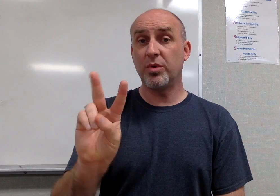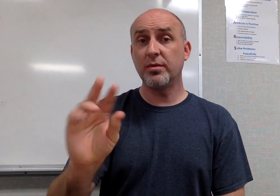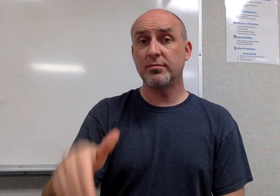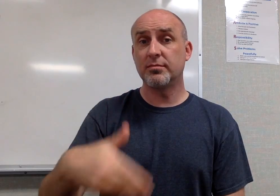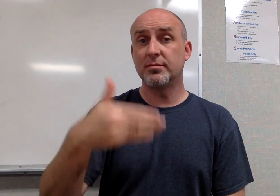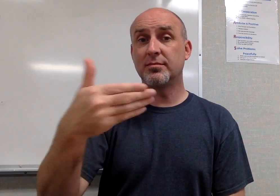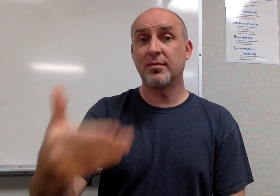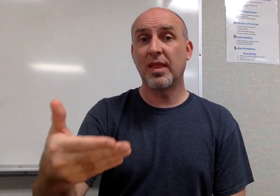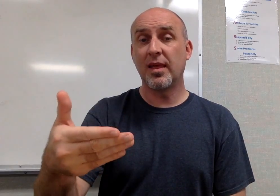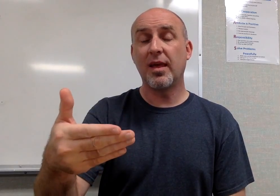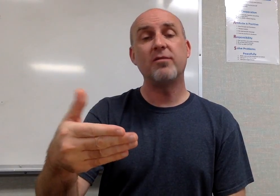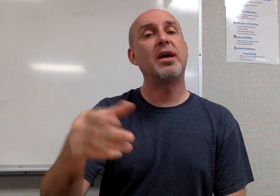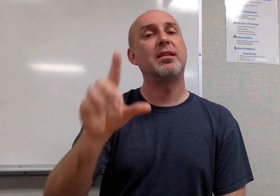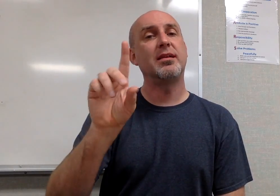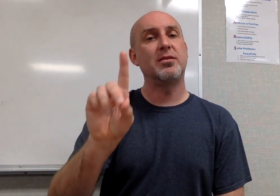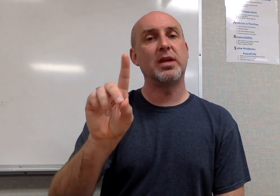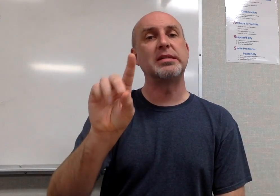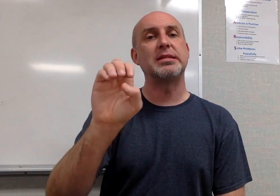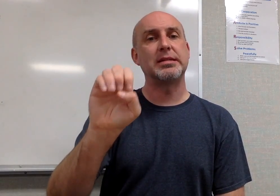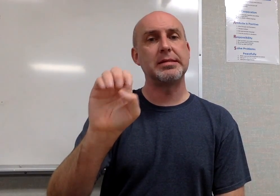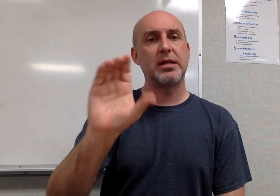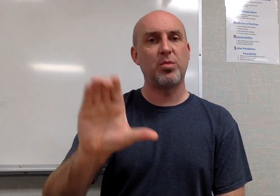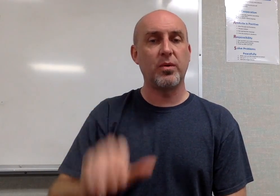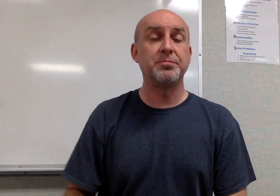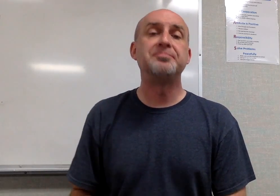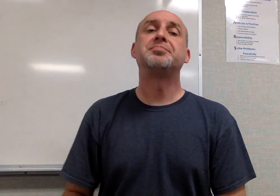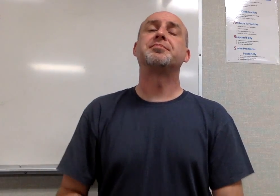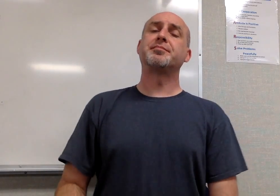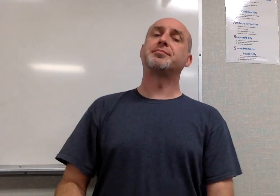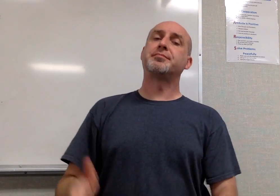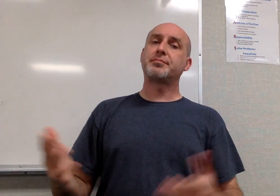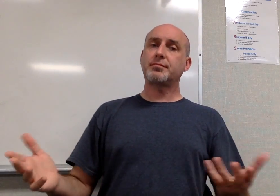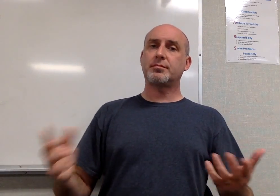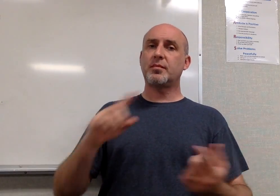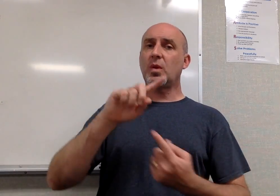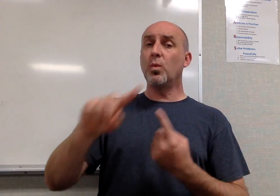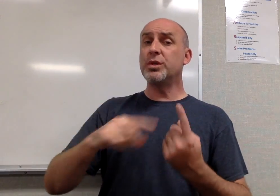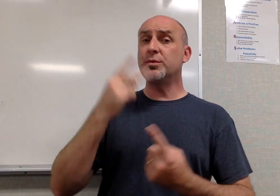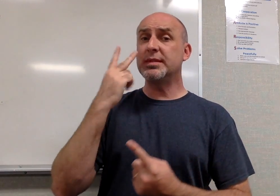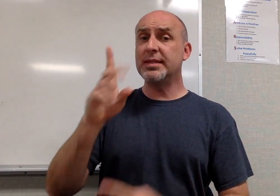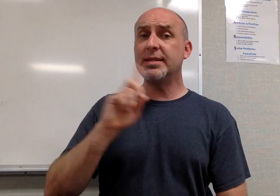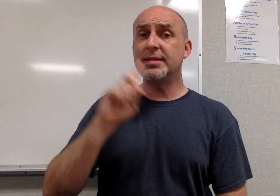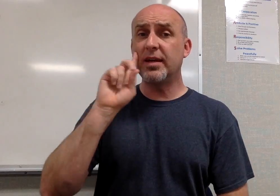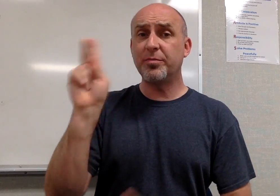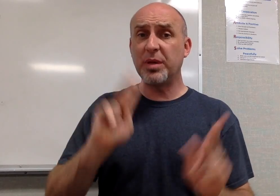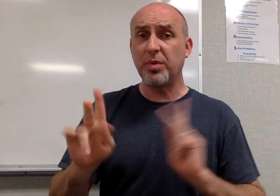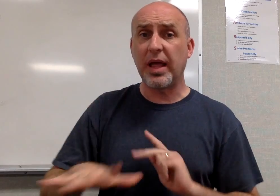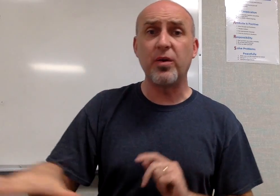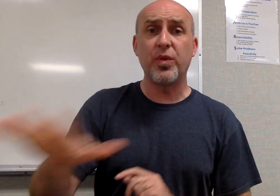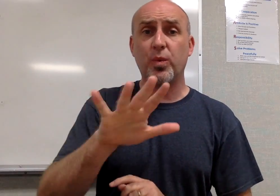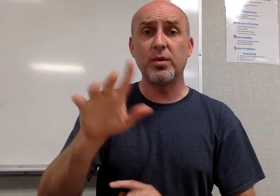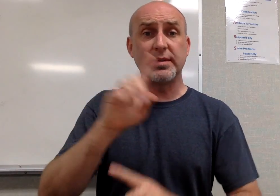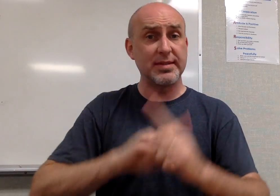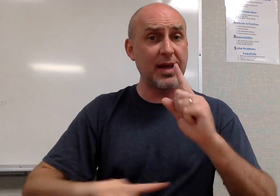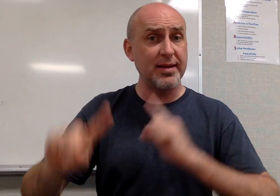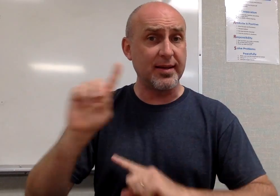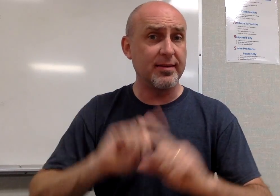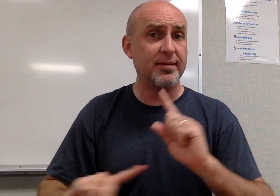November. And finally, you guessed it, December. When you see deaf people out in the world signing all